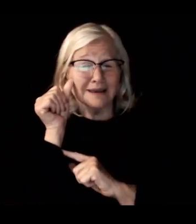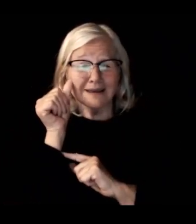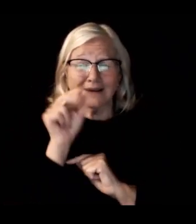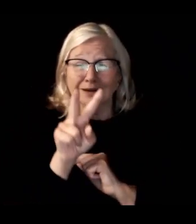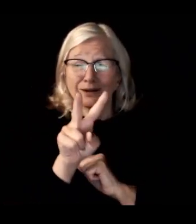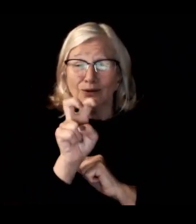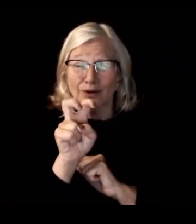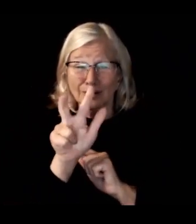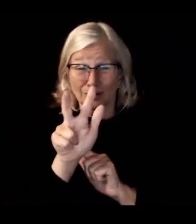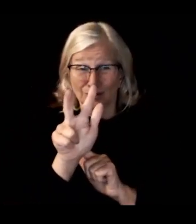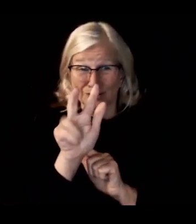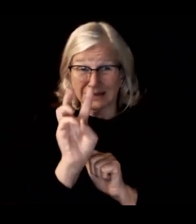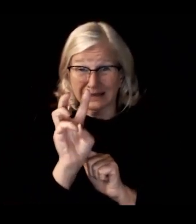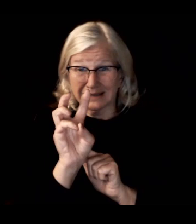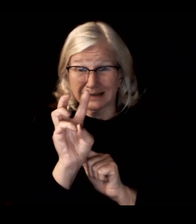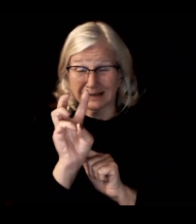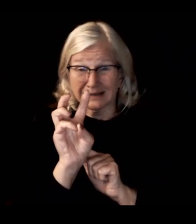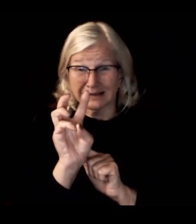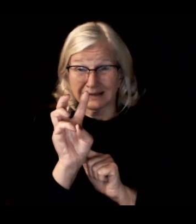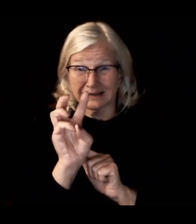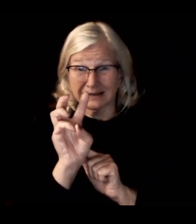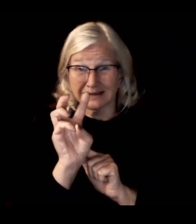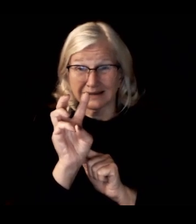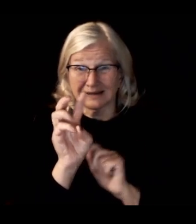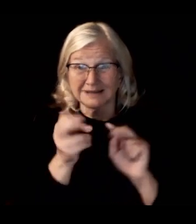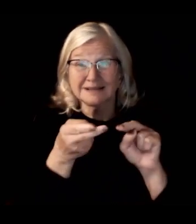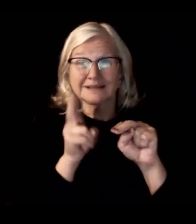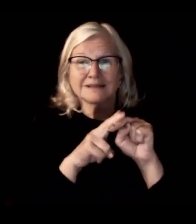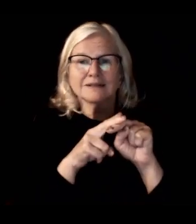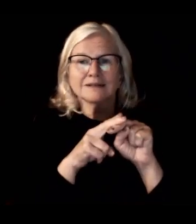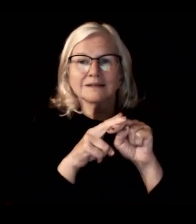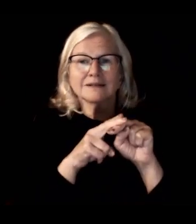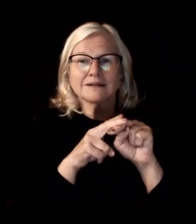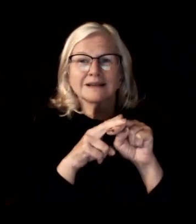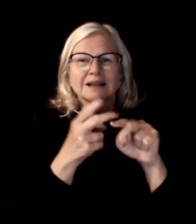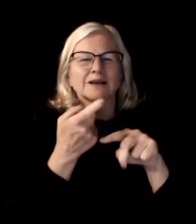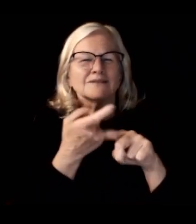State, and that was what they are reporting out.